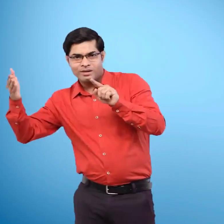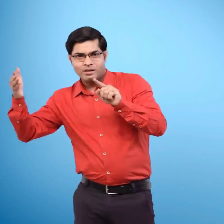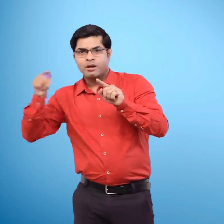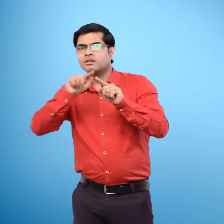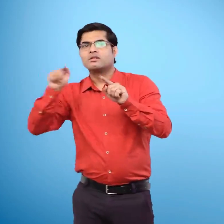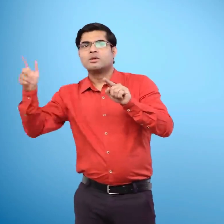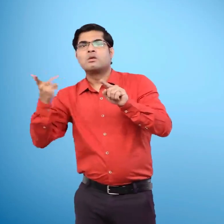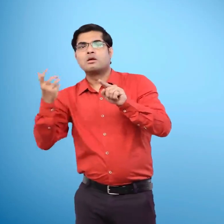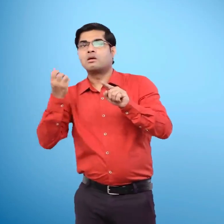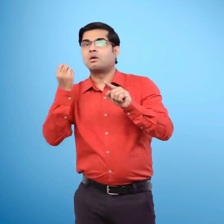8 are blank.